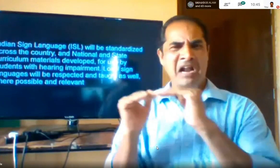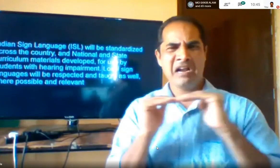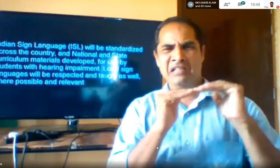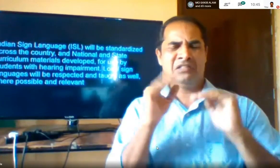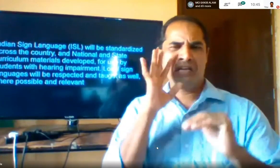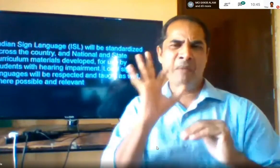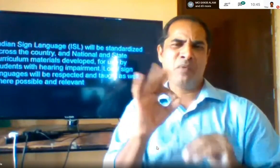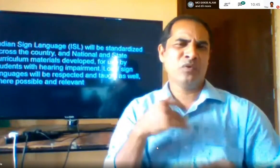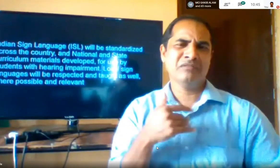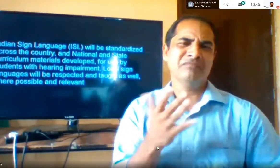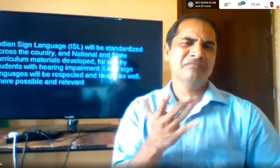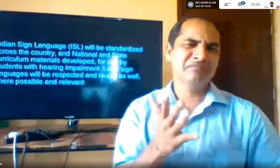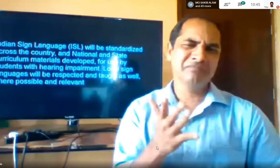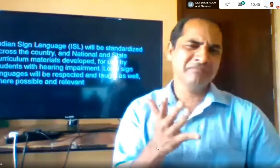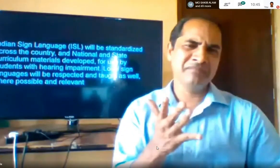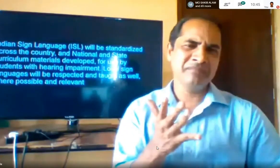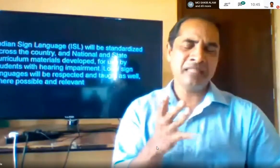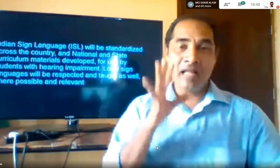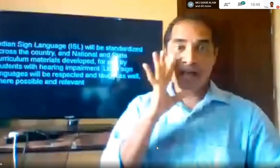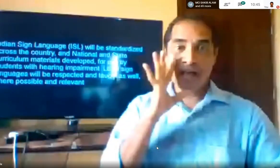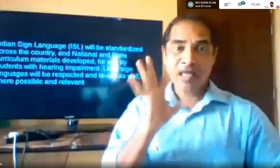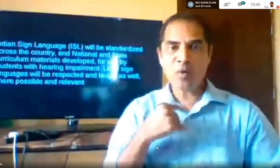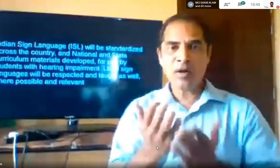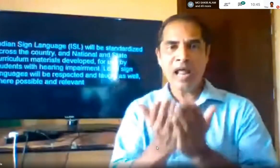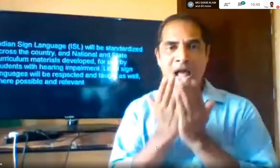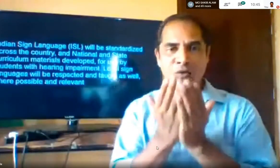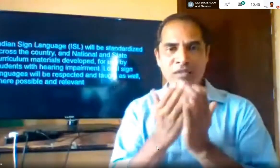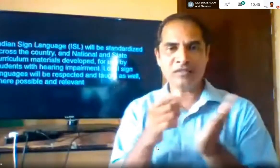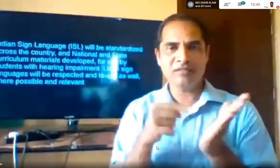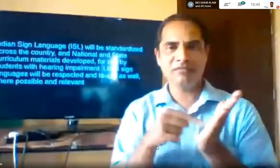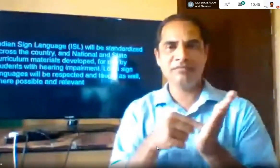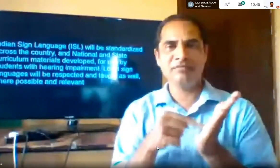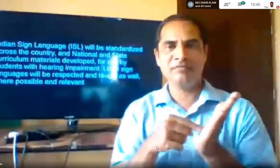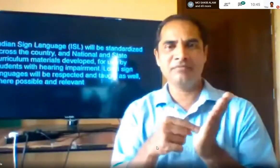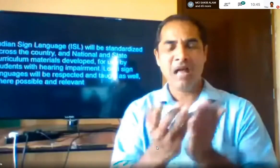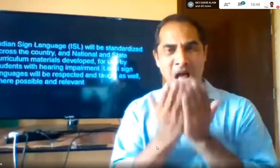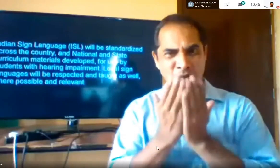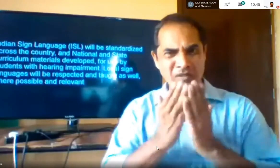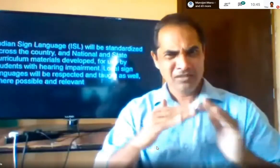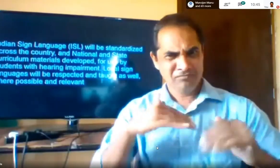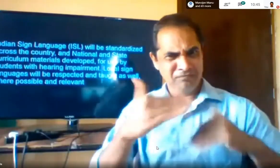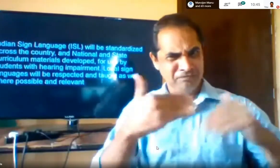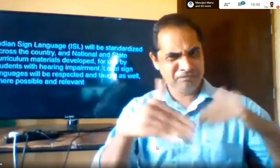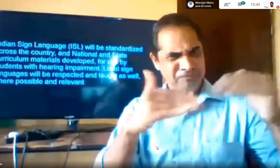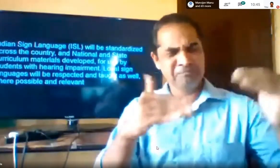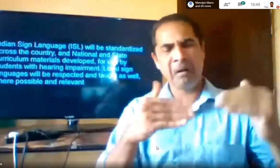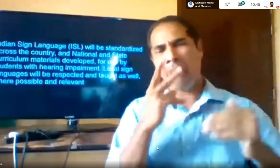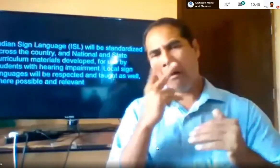that standardization, but I don't think it's really needed.